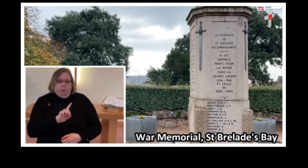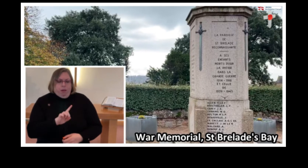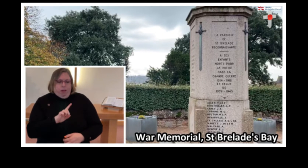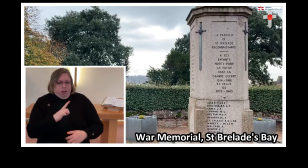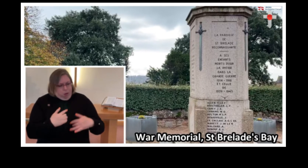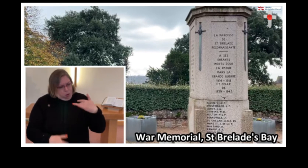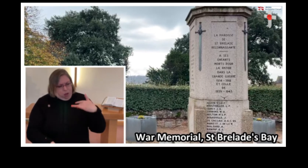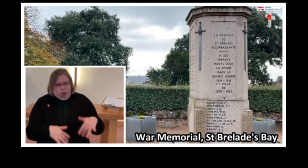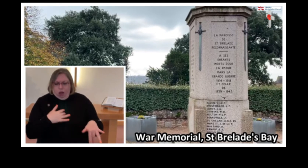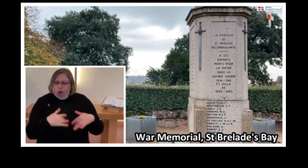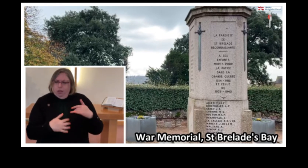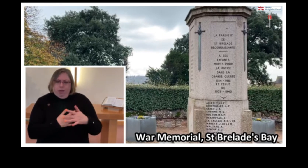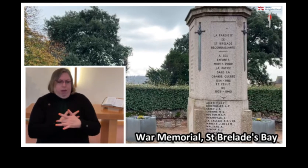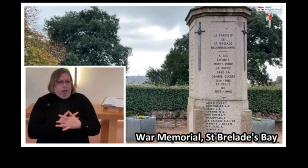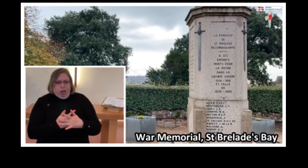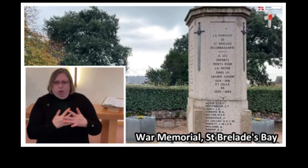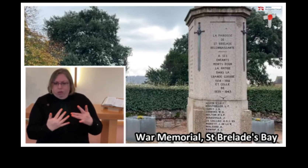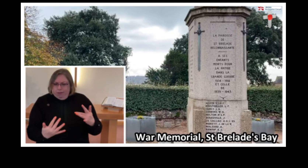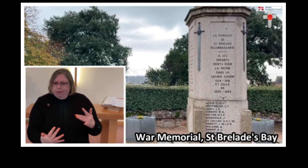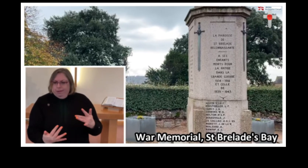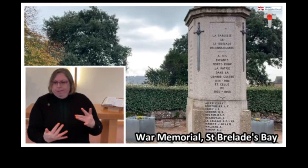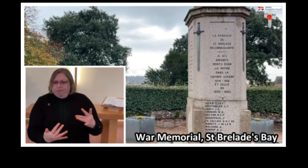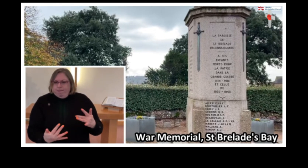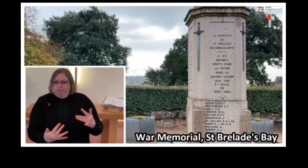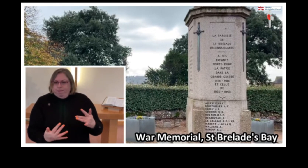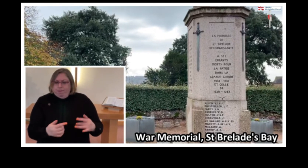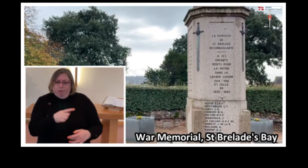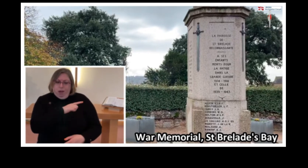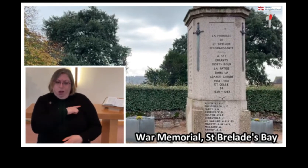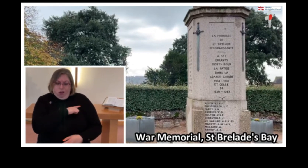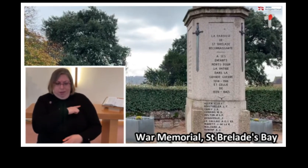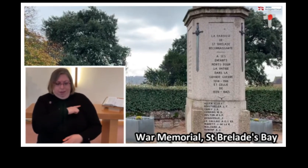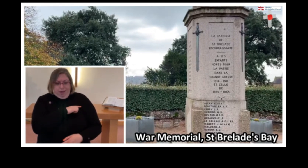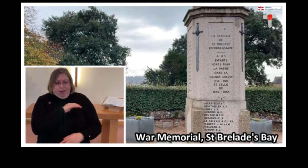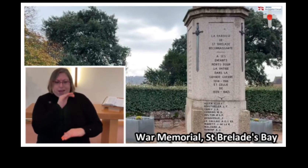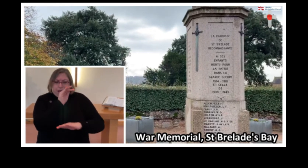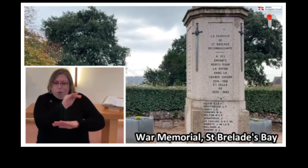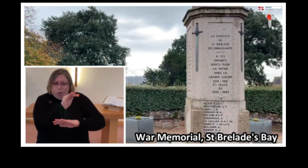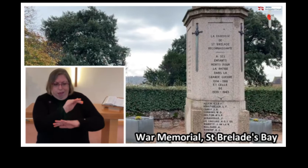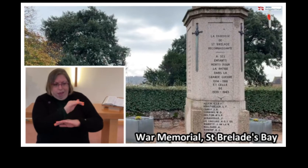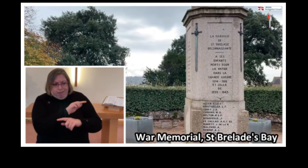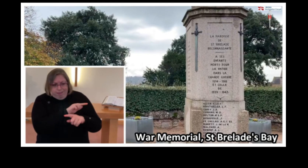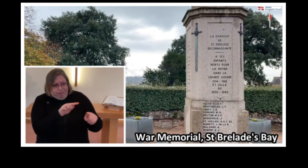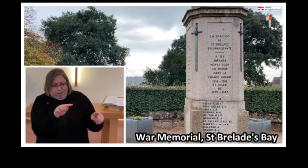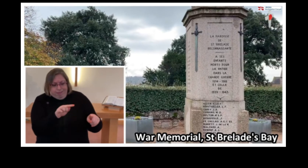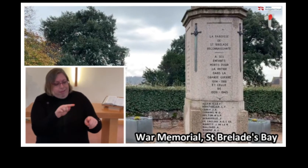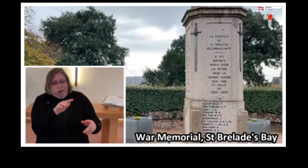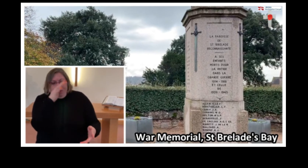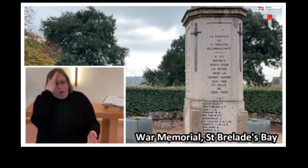For those who are hurting because others no longer remember.